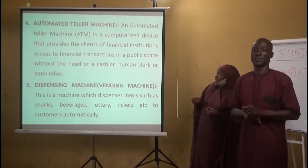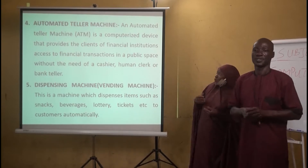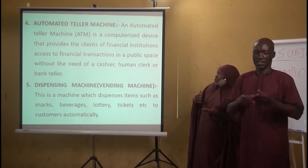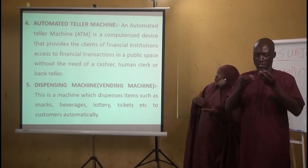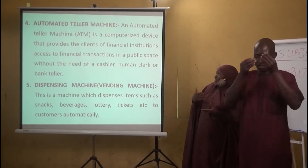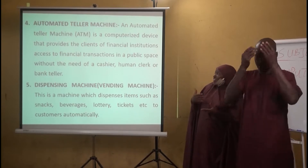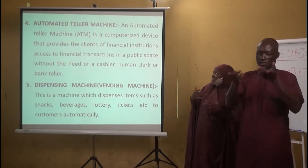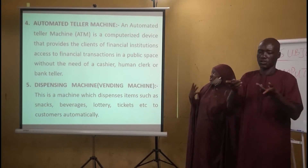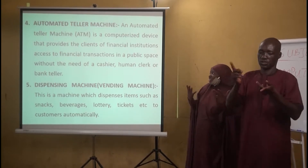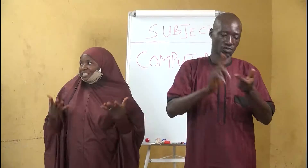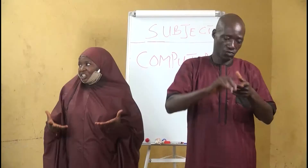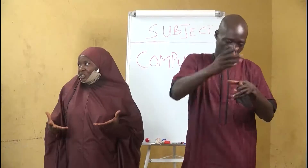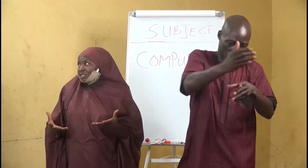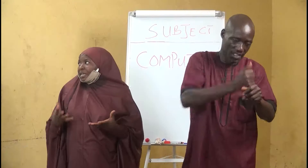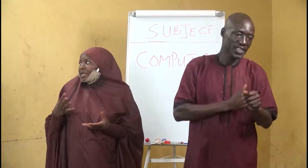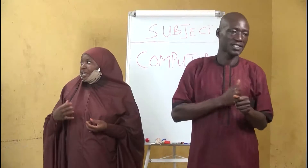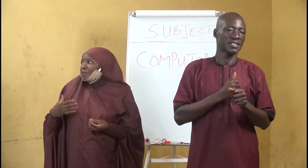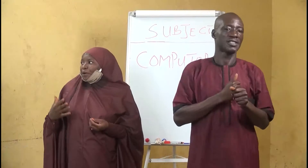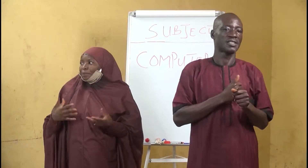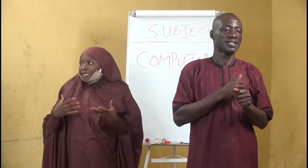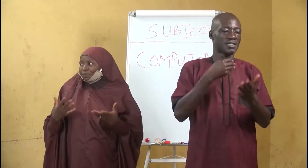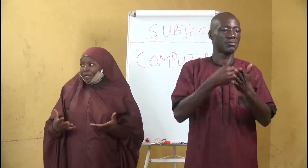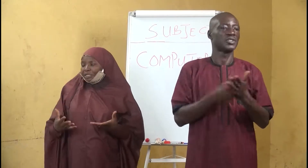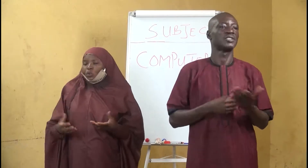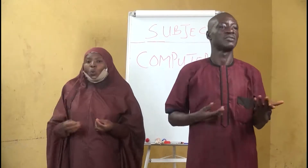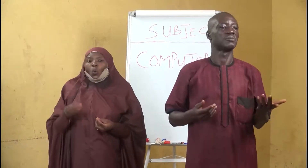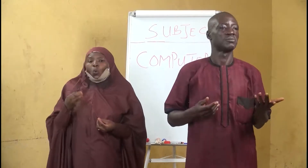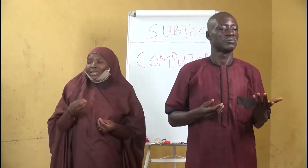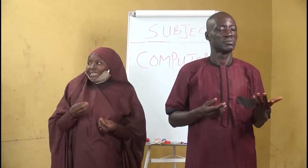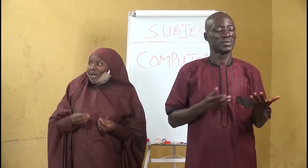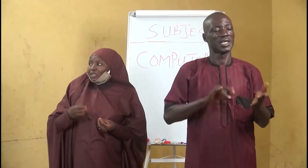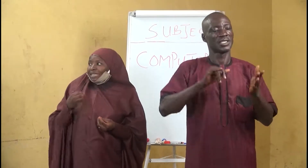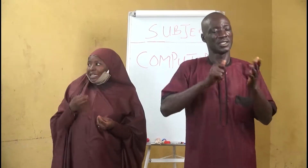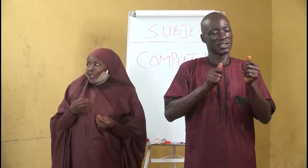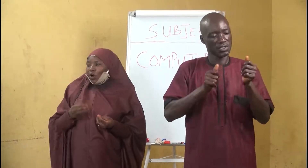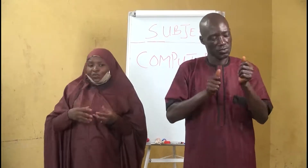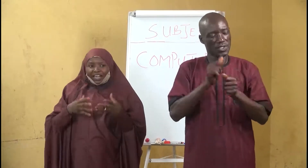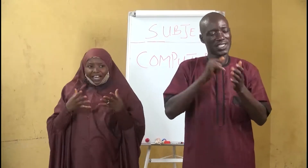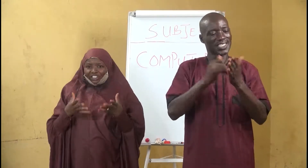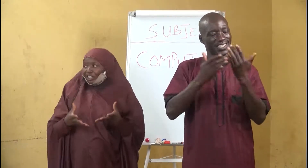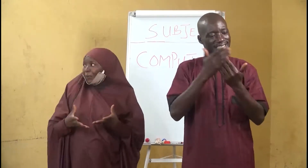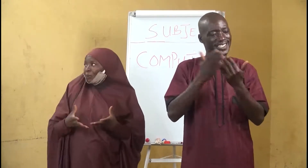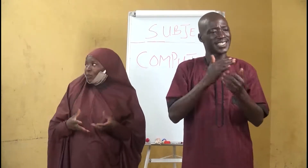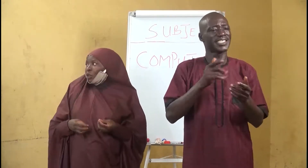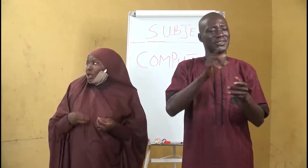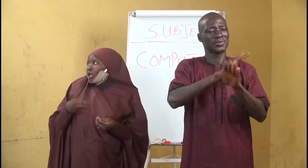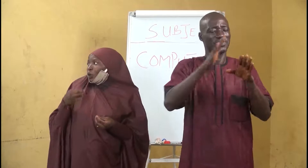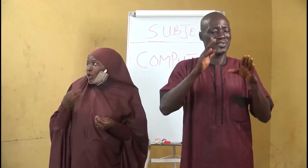to financial transactions in a public space without the need of a cashier, a